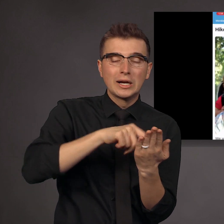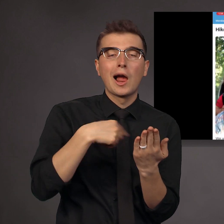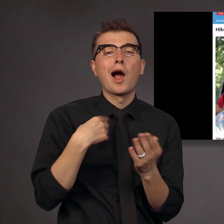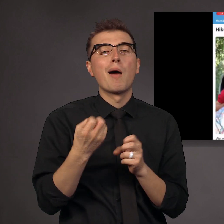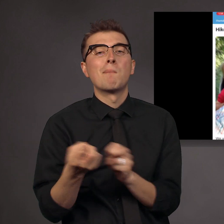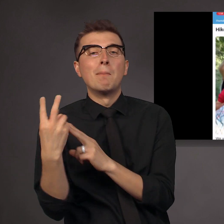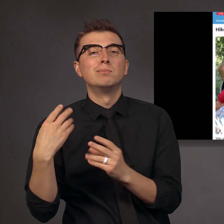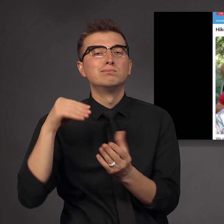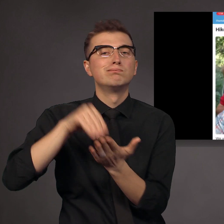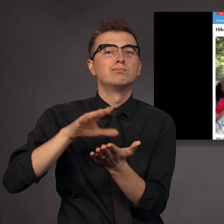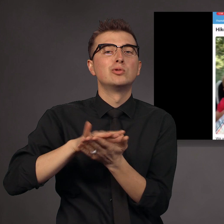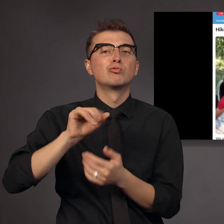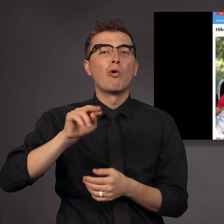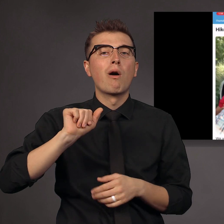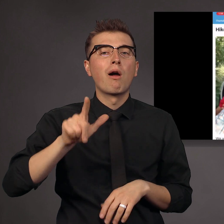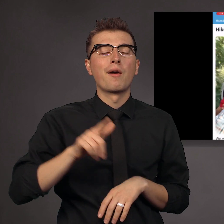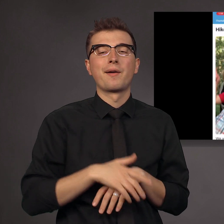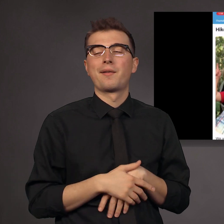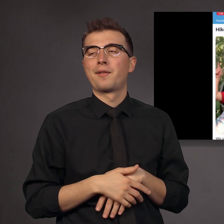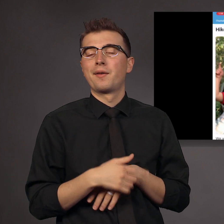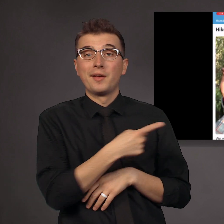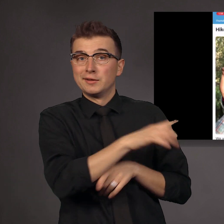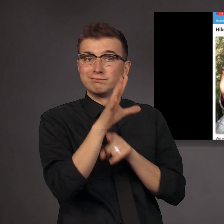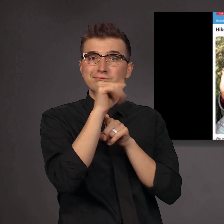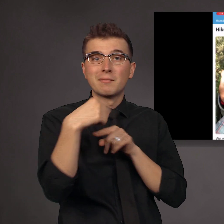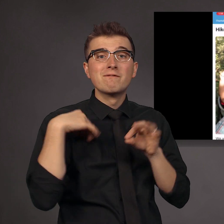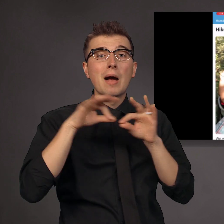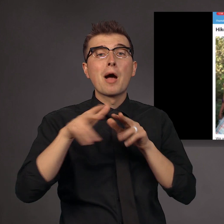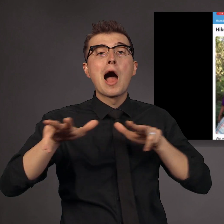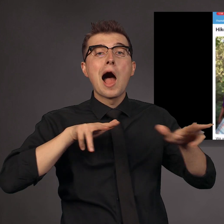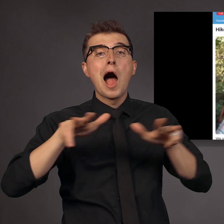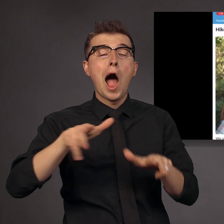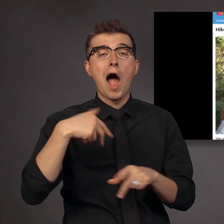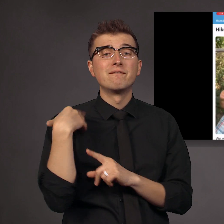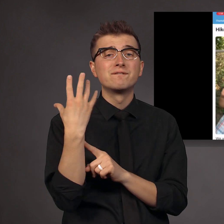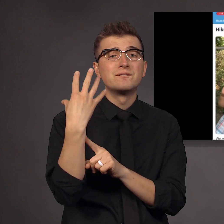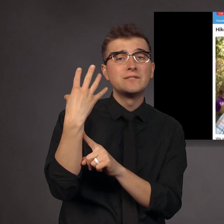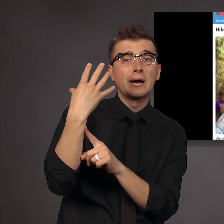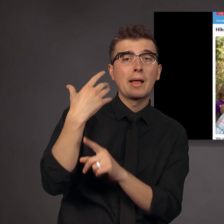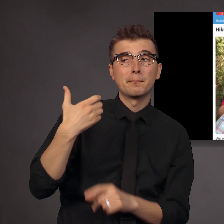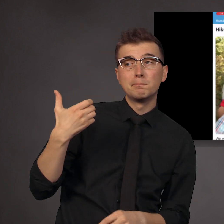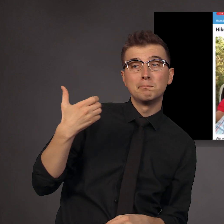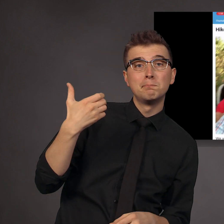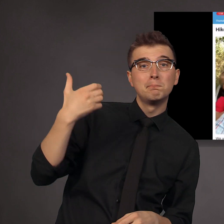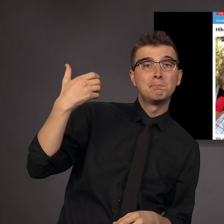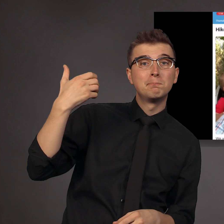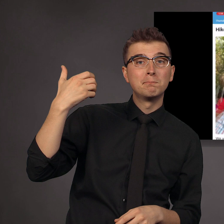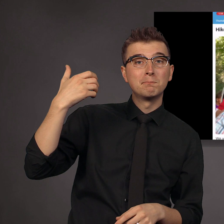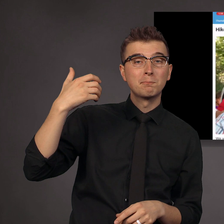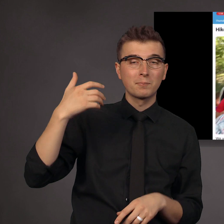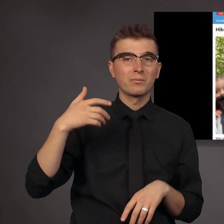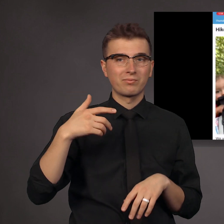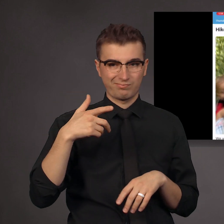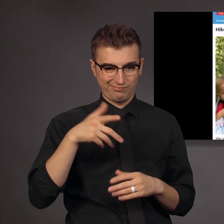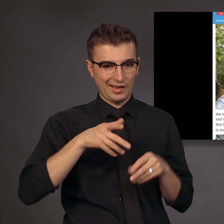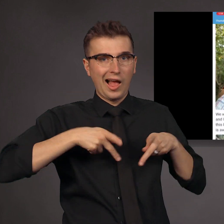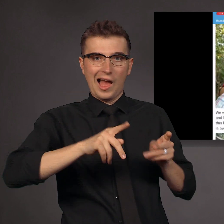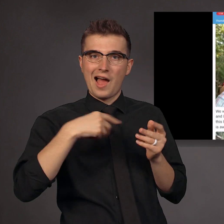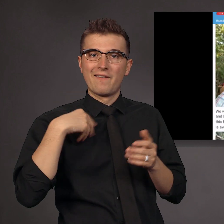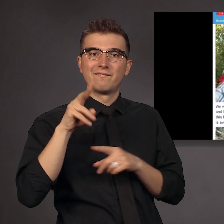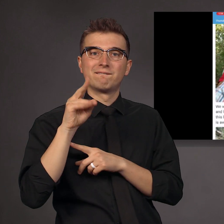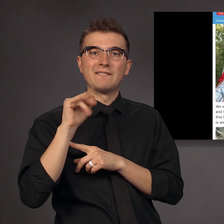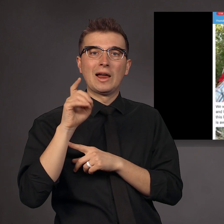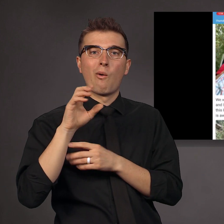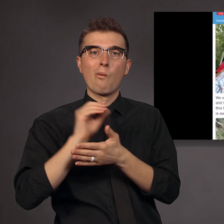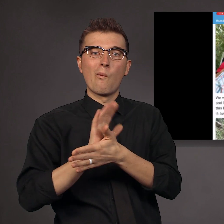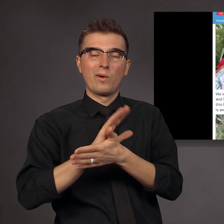All right. Awesome experience that I had hiking with my family. I took a video. This app allowed me to put a video on here, do a little bit